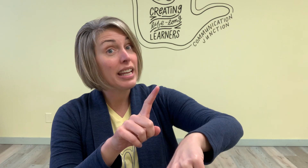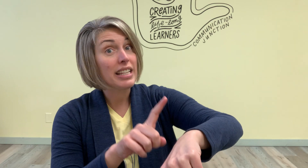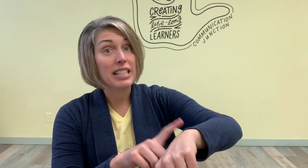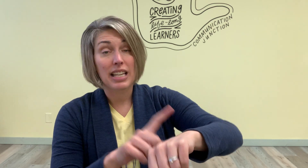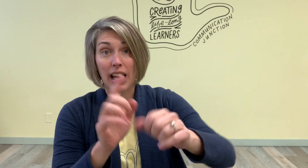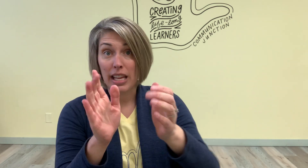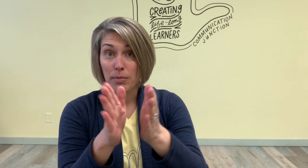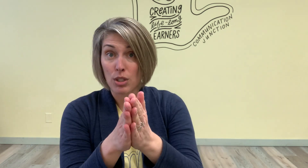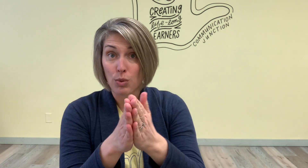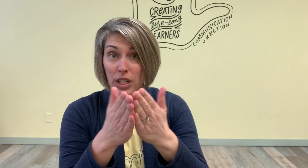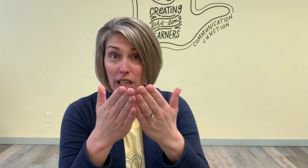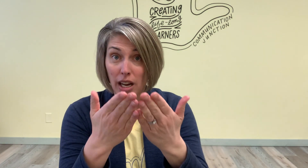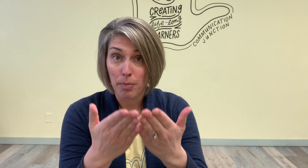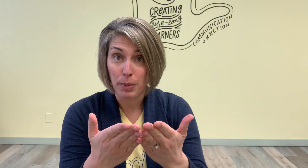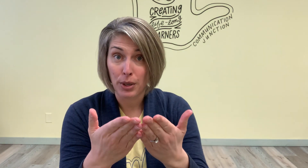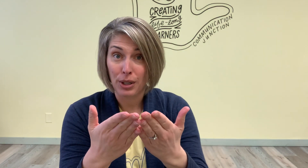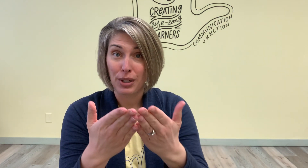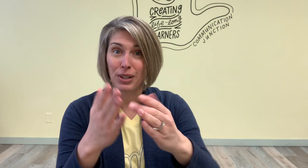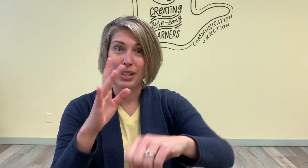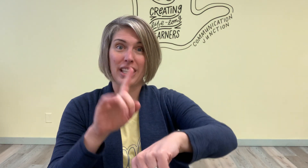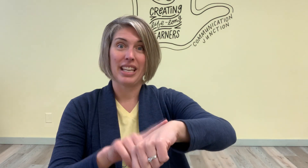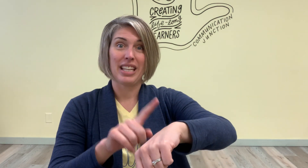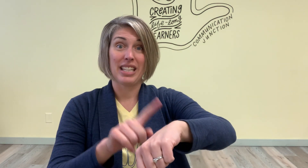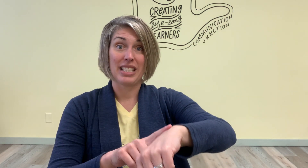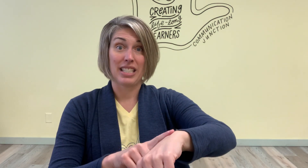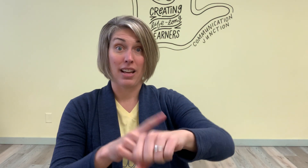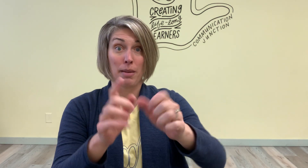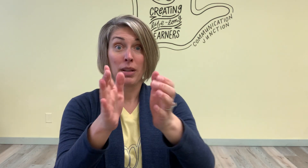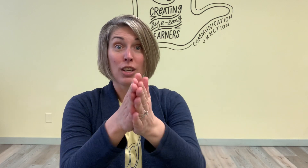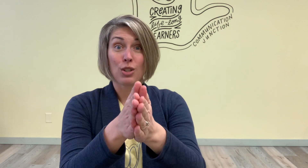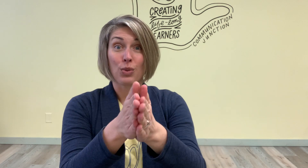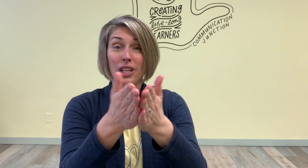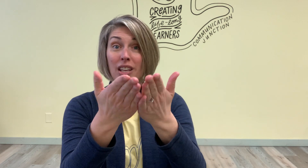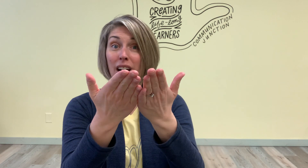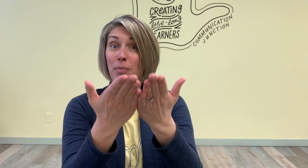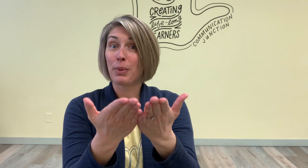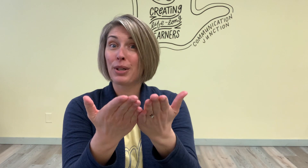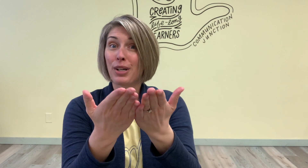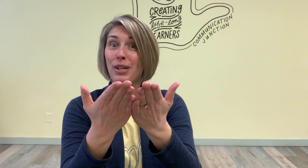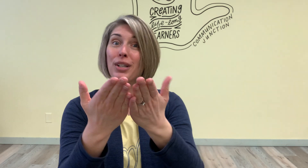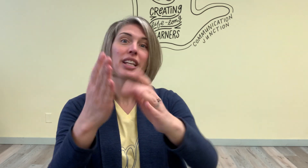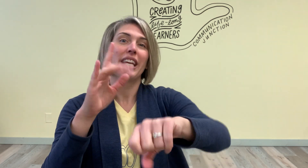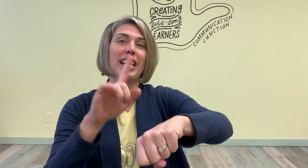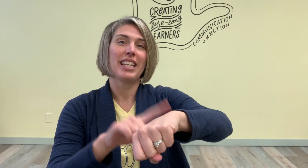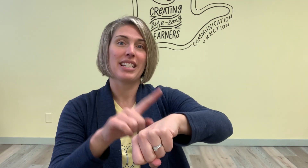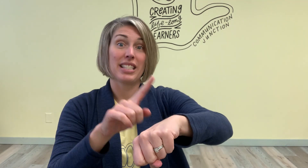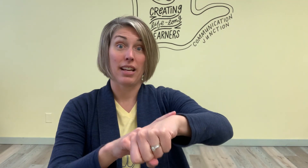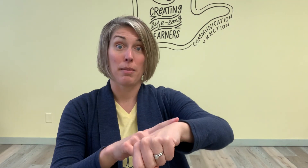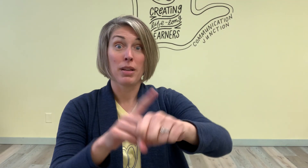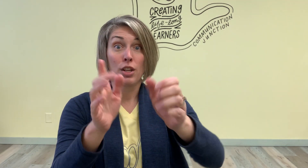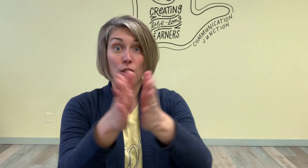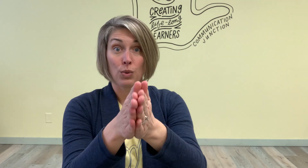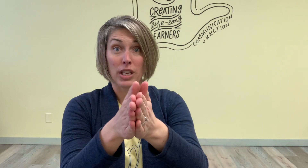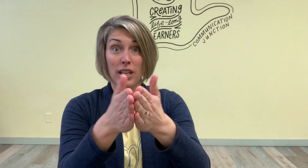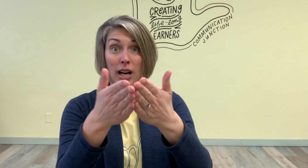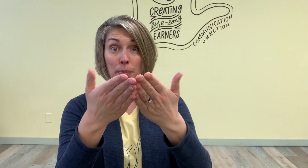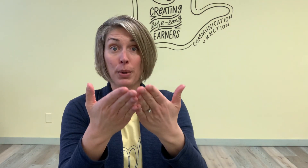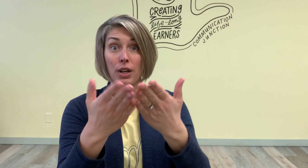is time to read a book. It is time to read a book. It is time to read a book